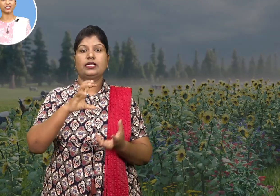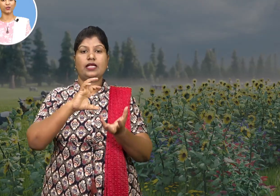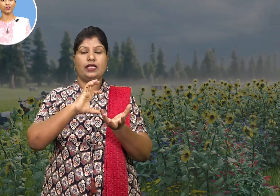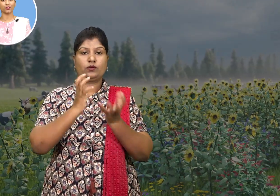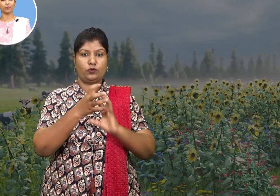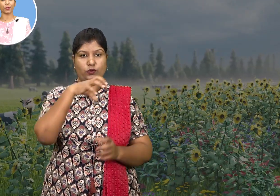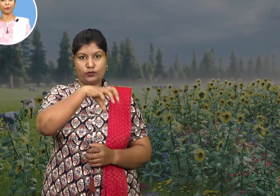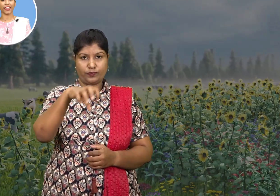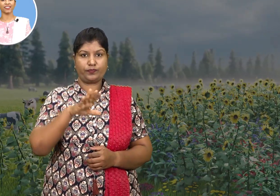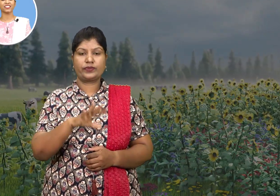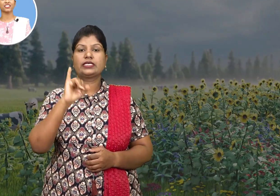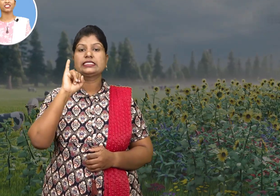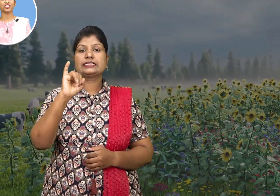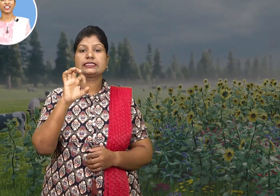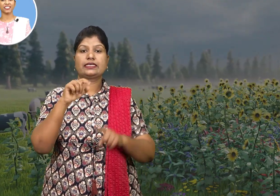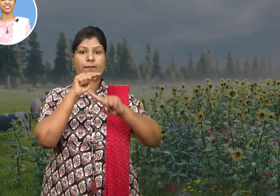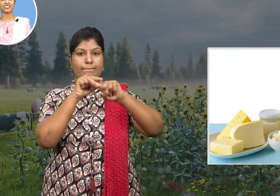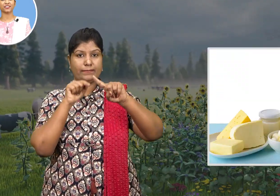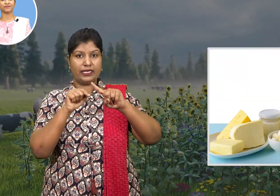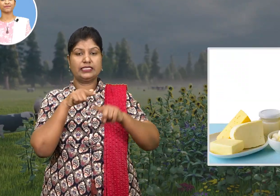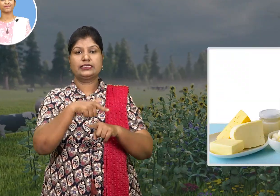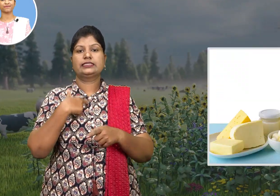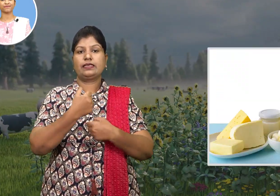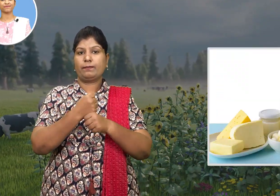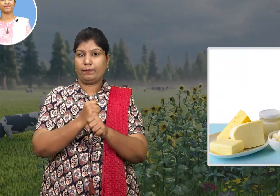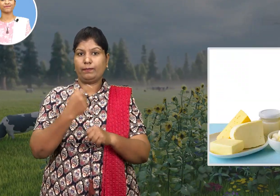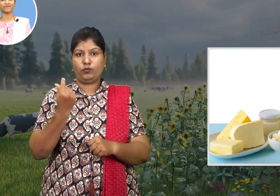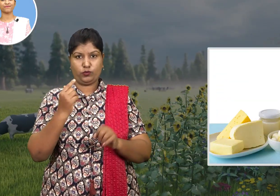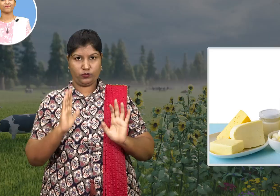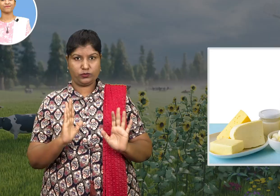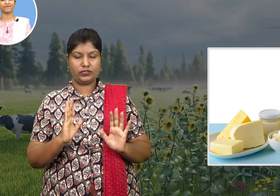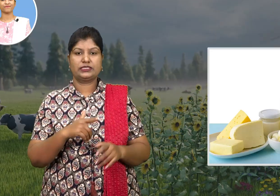60% is used to prepare cheese,